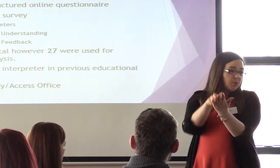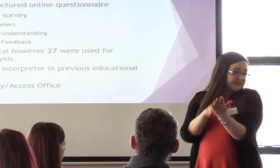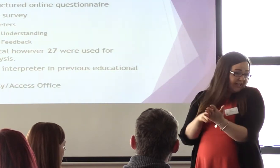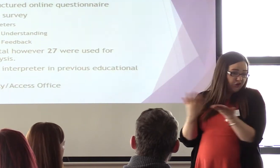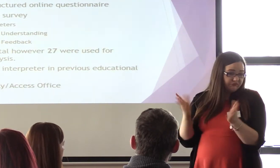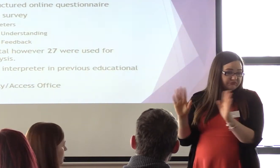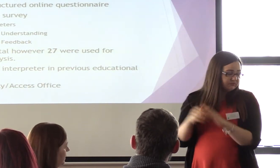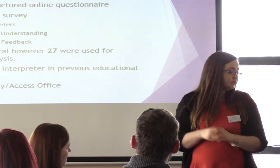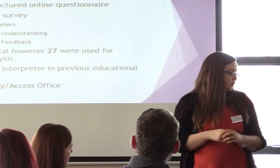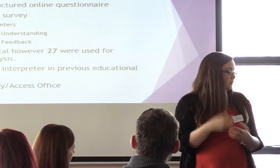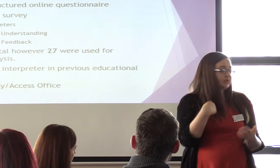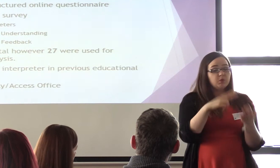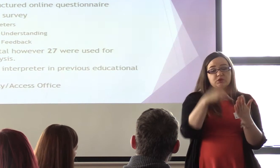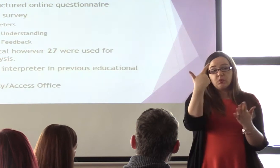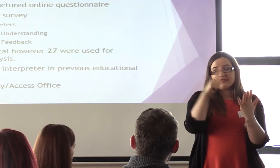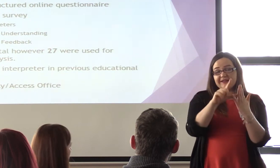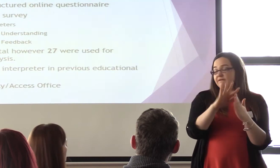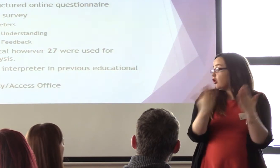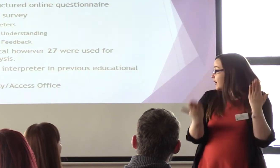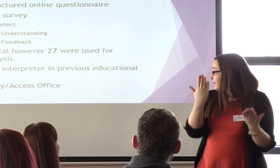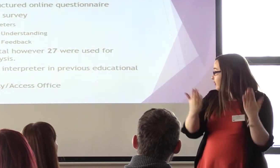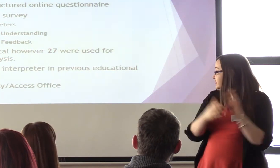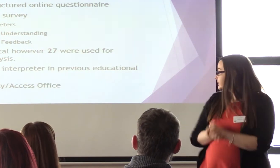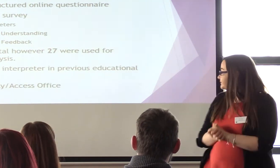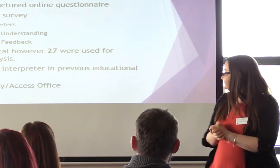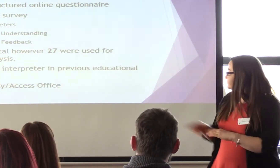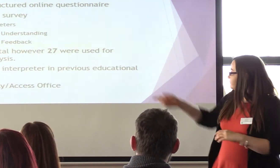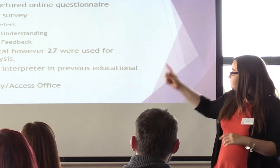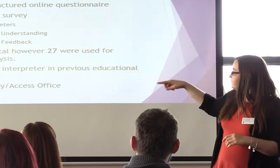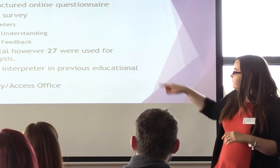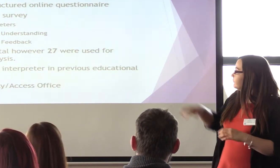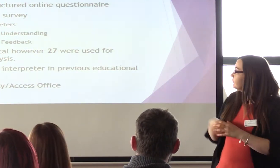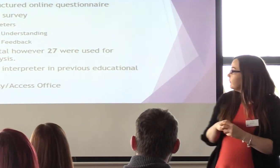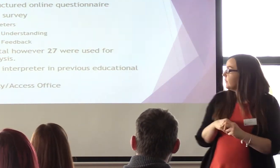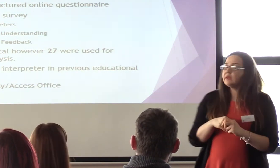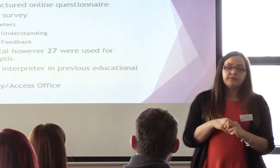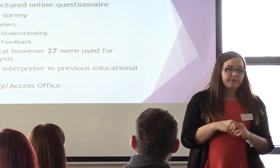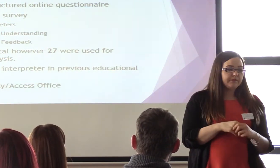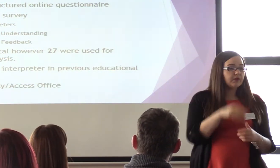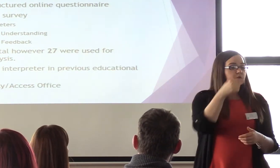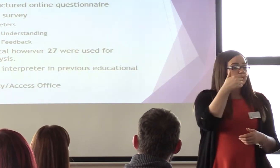interpreter because they preferred to use a note taker. So out of the 31, I was able to use 27 for comparison and